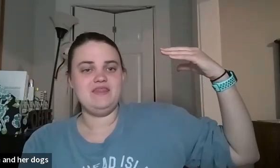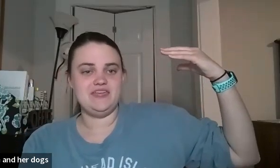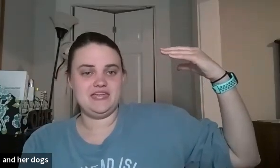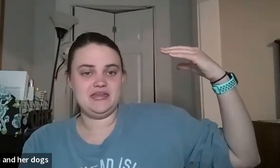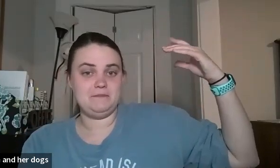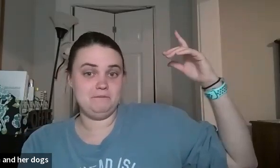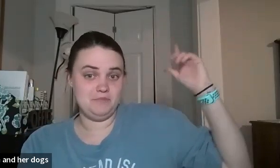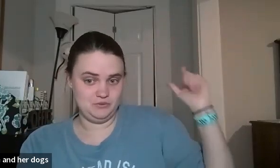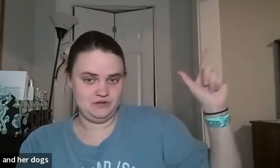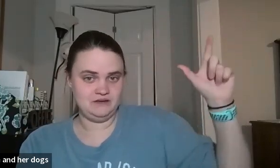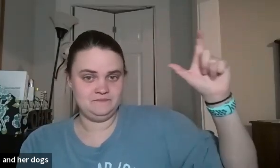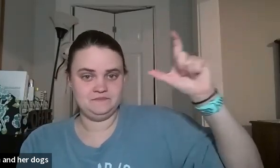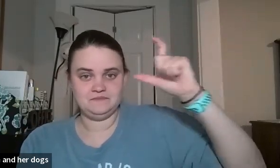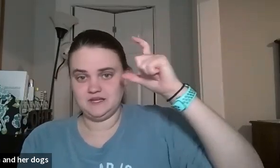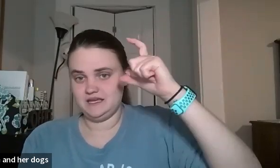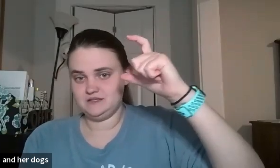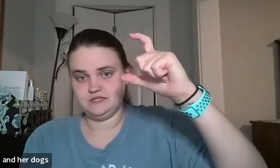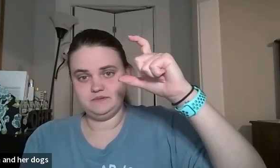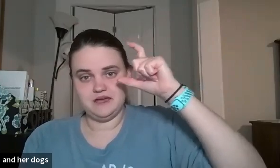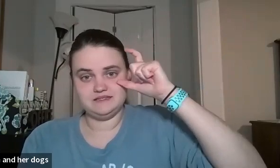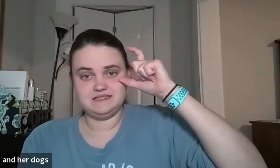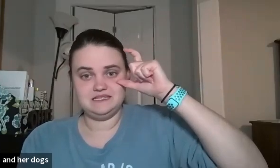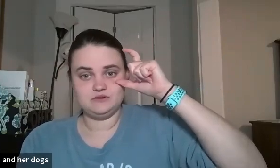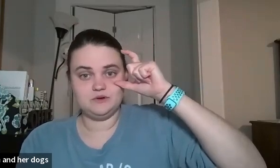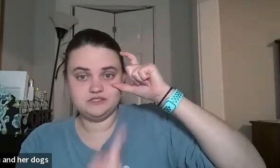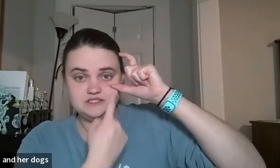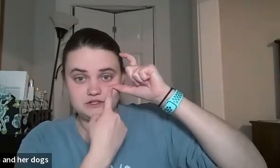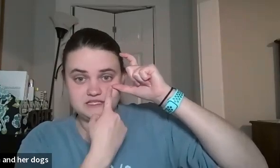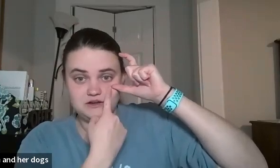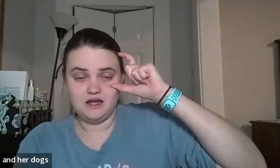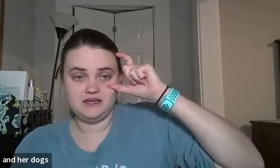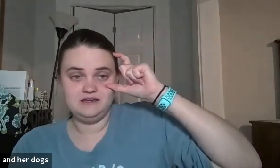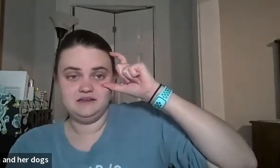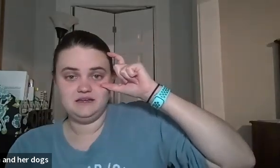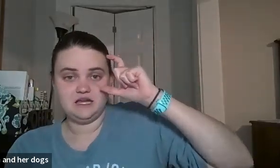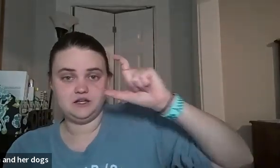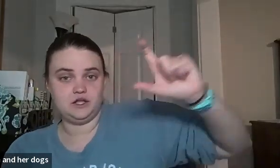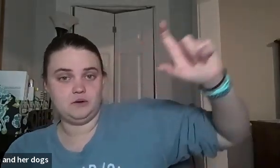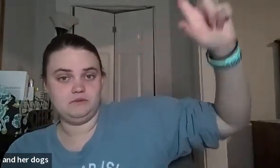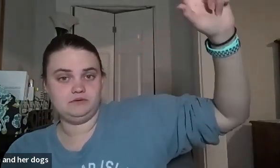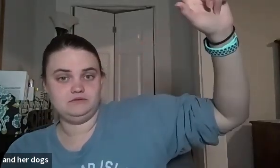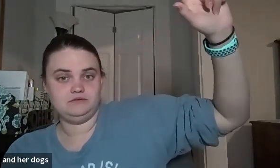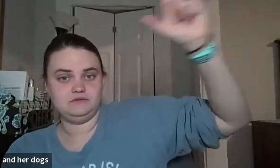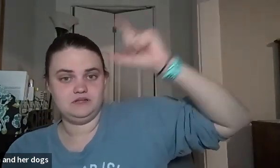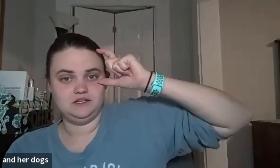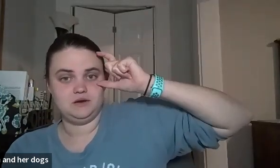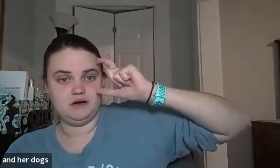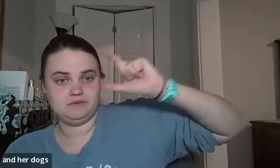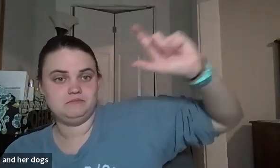And then moon is going to be that seesaw motion, starts at your eye and you're going to go moon, like you go up,